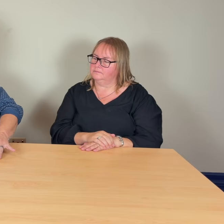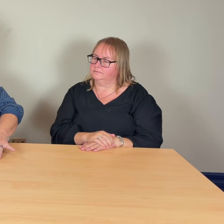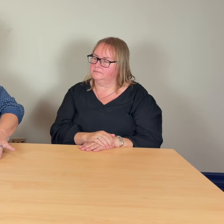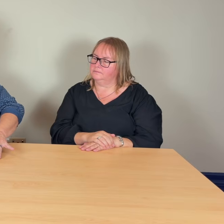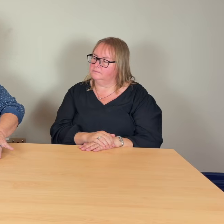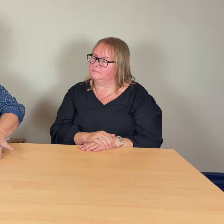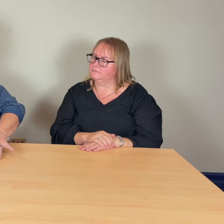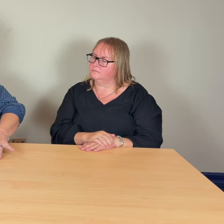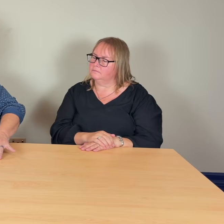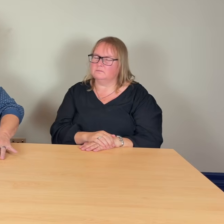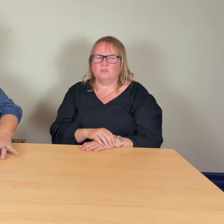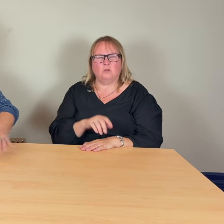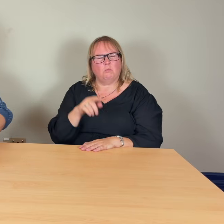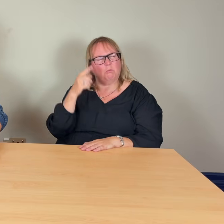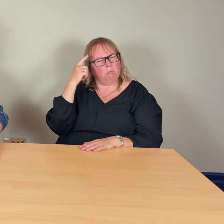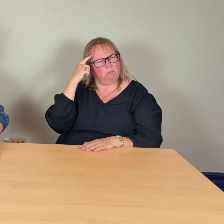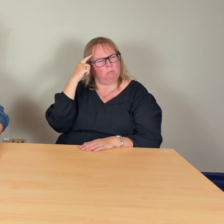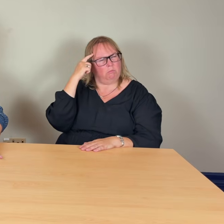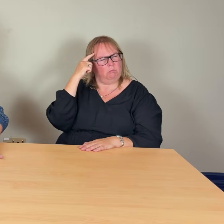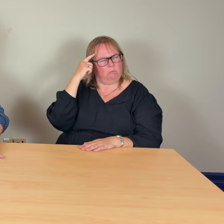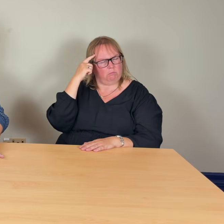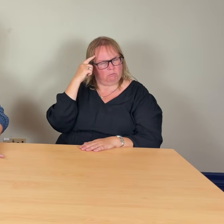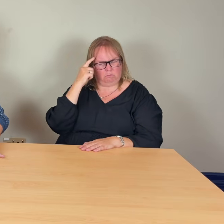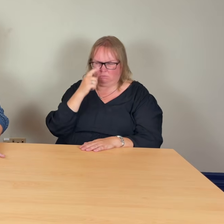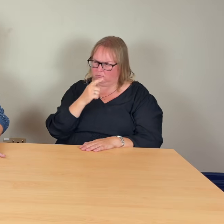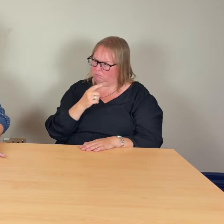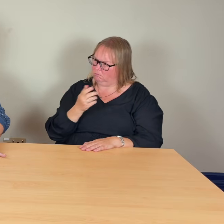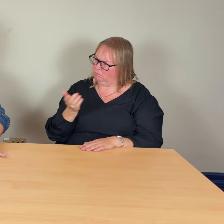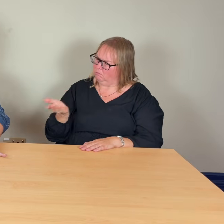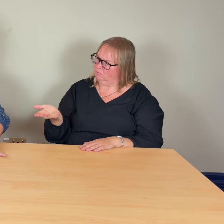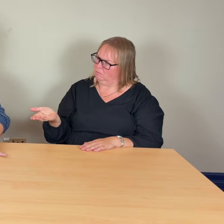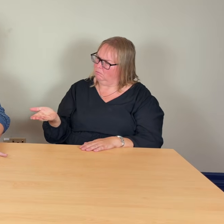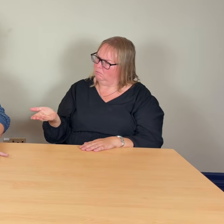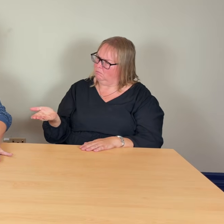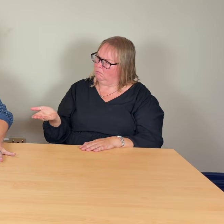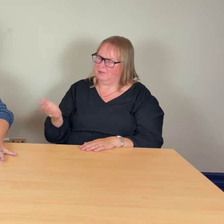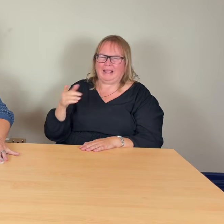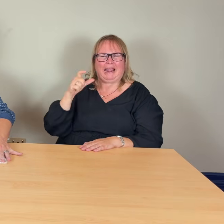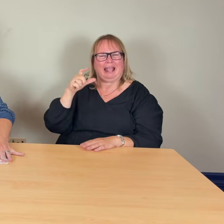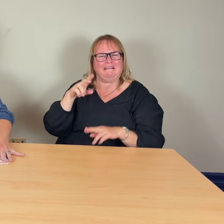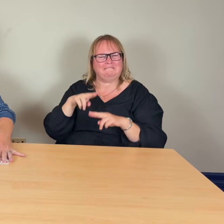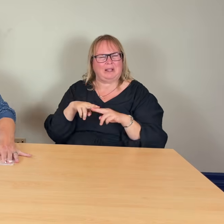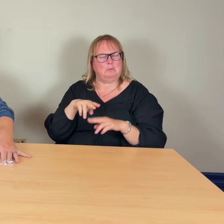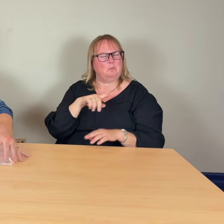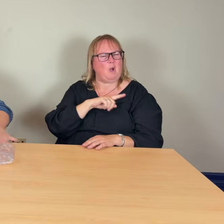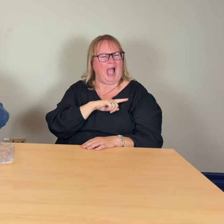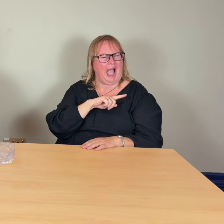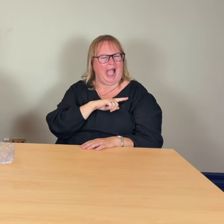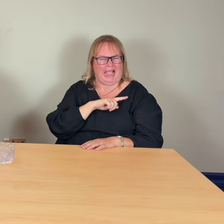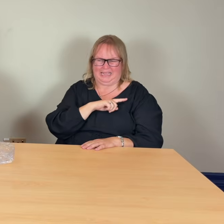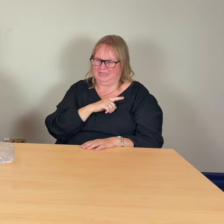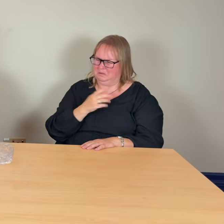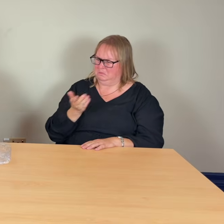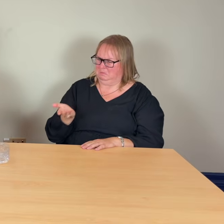And you may be wondering, as some people do, why do we use cling film?